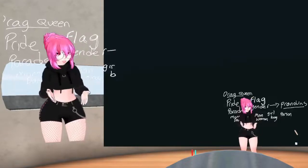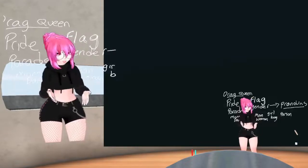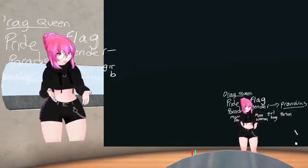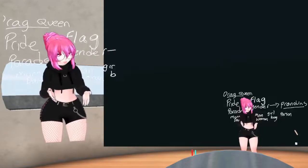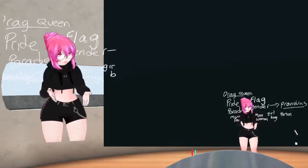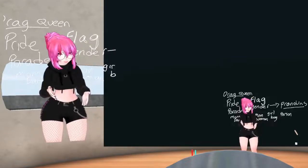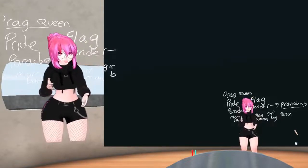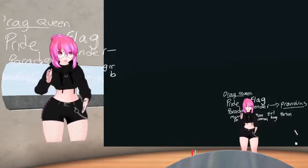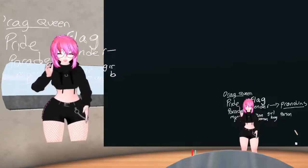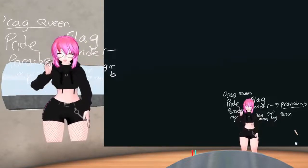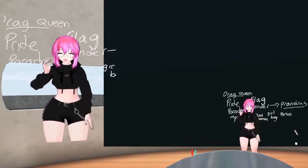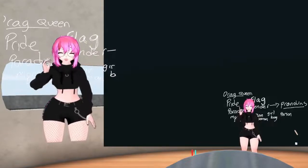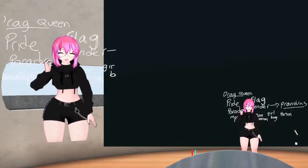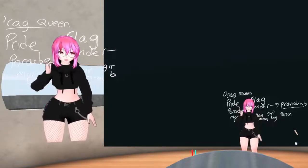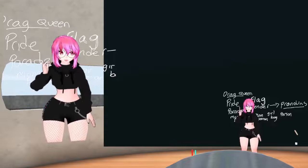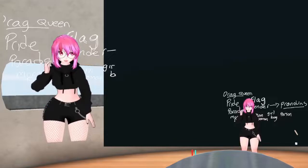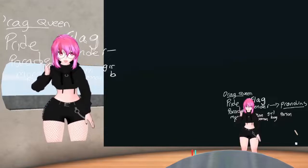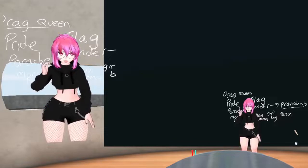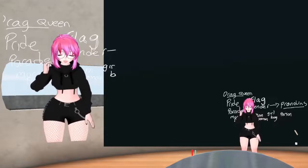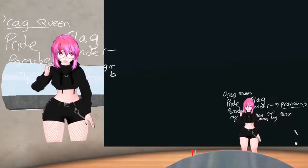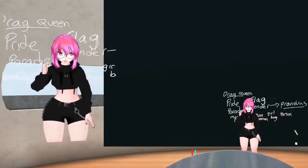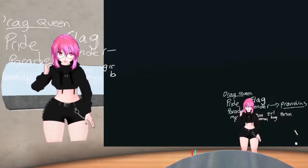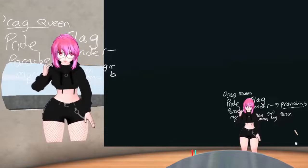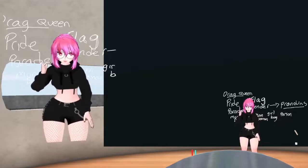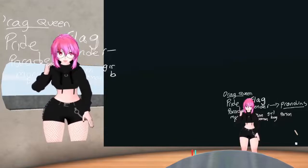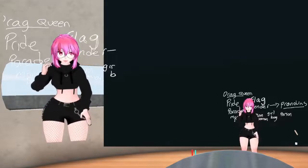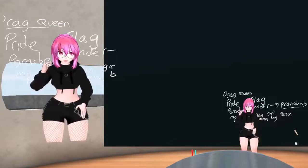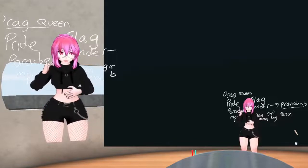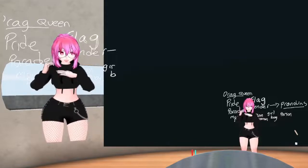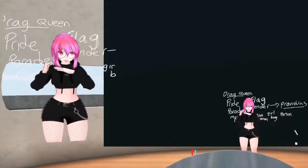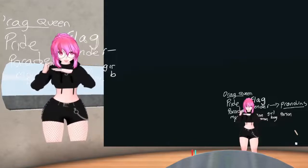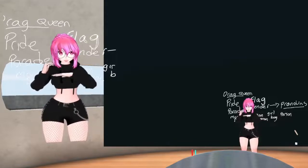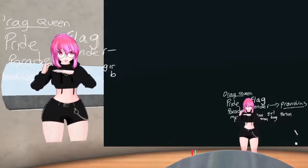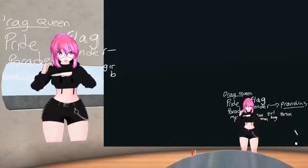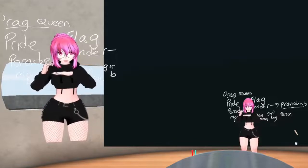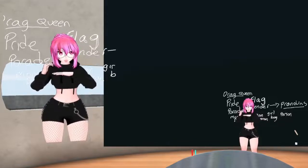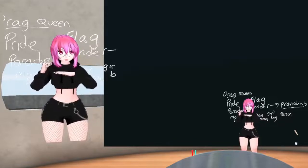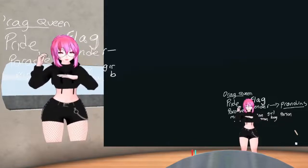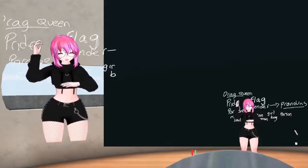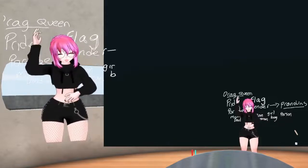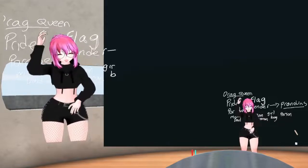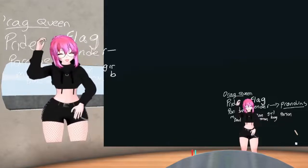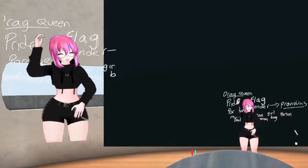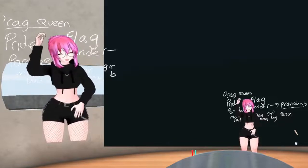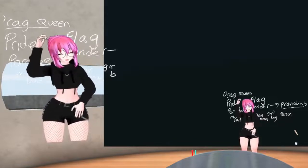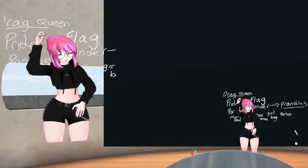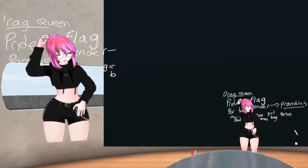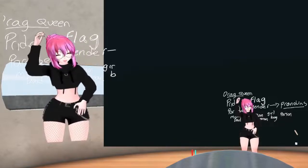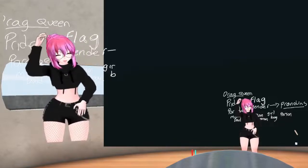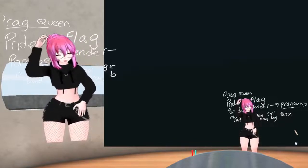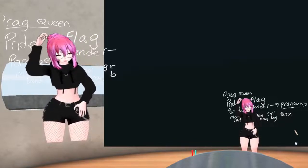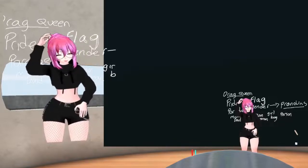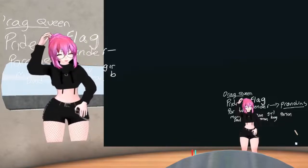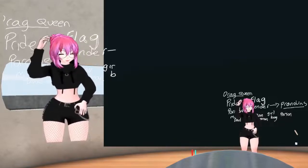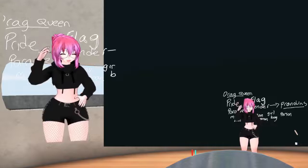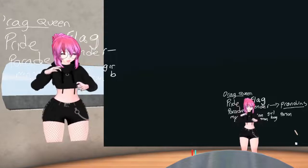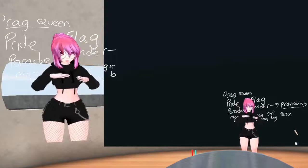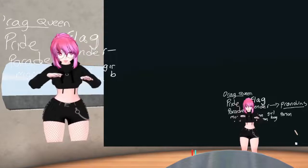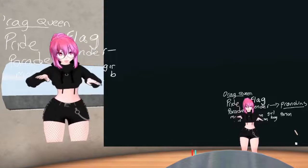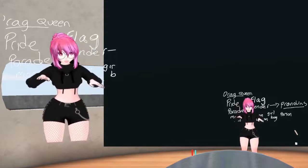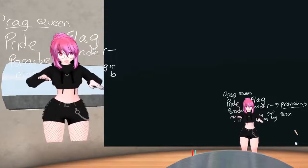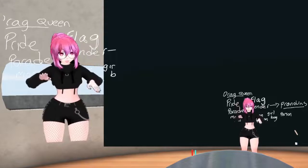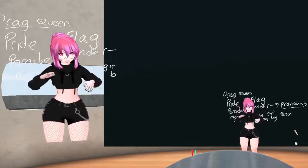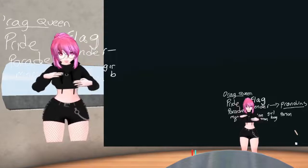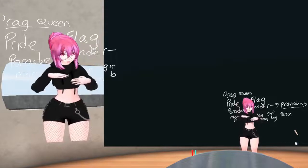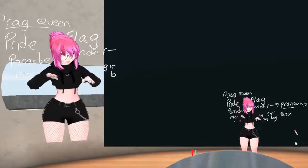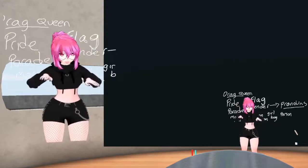or cousin is a great example. If you want to say female cousin, it's below. Male cousin, it's above. Or